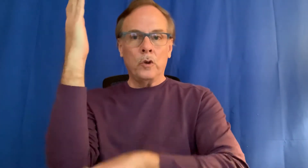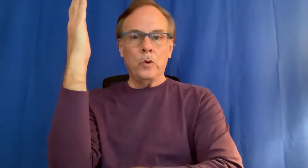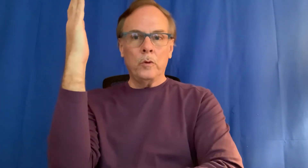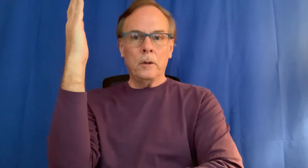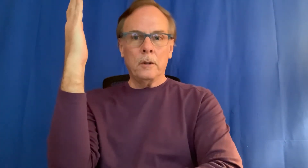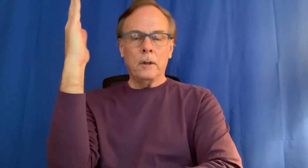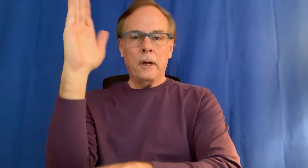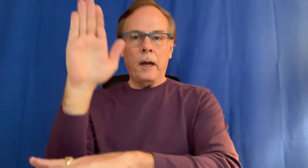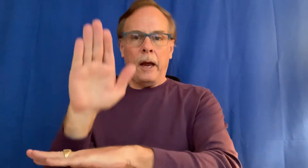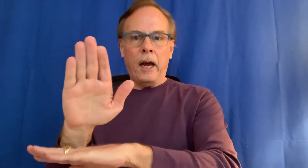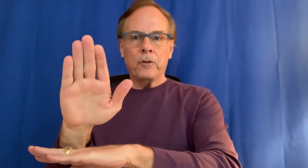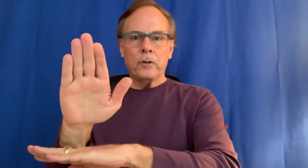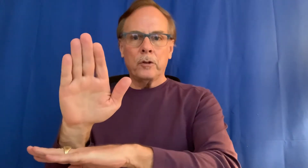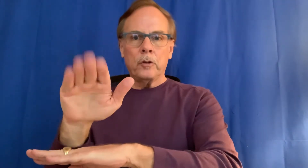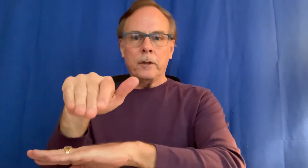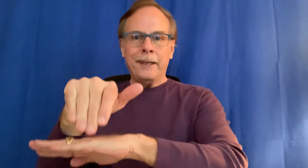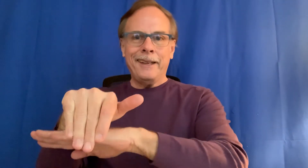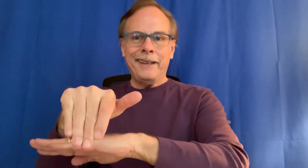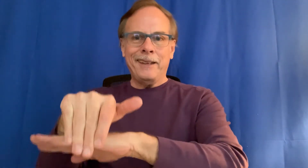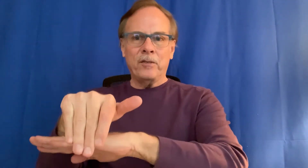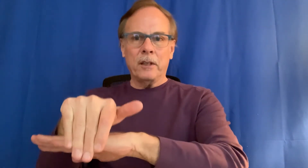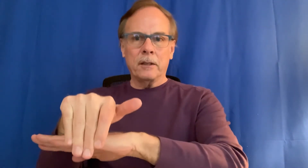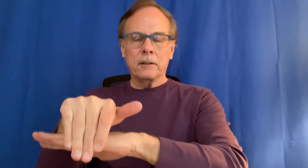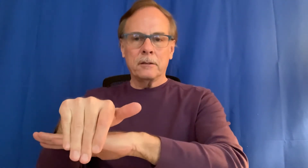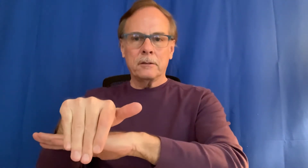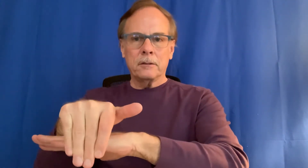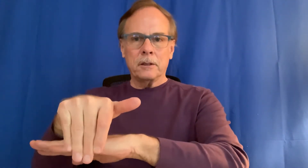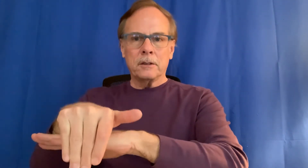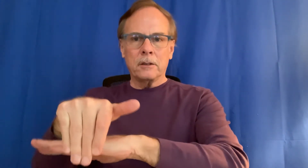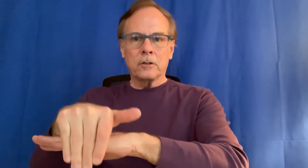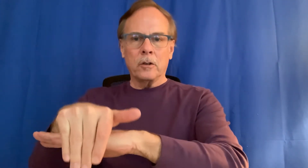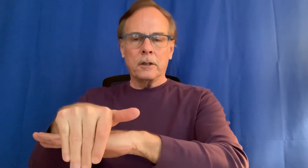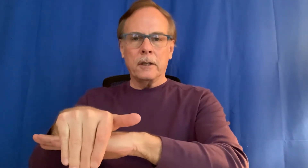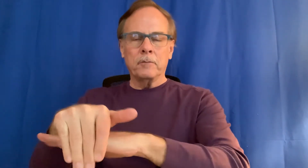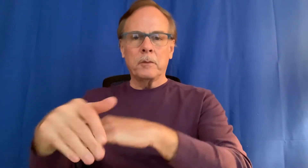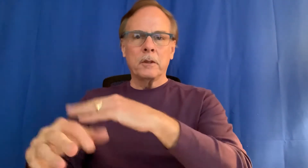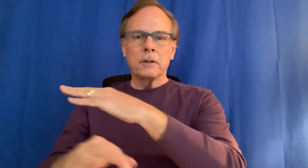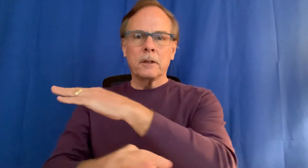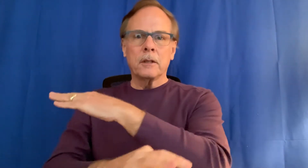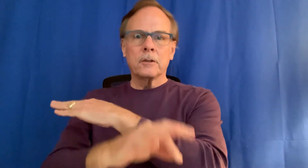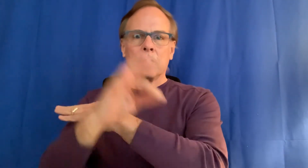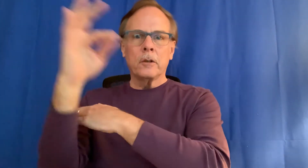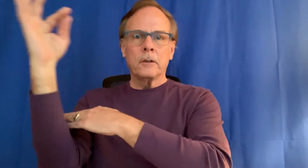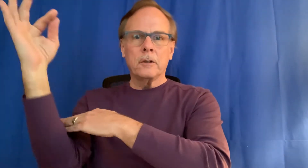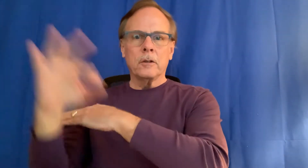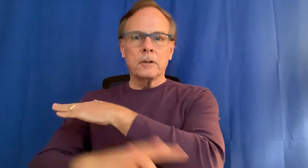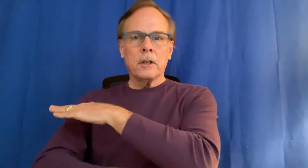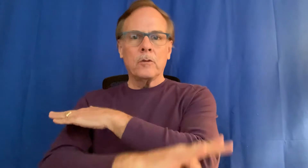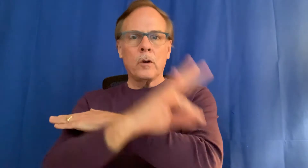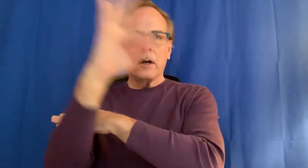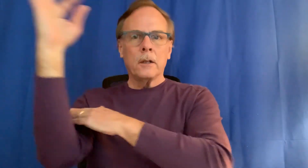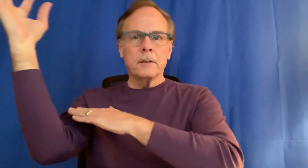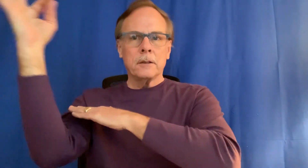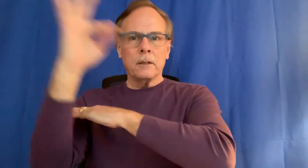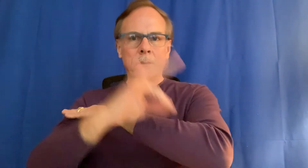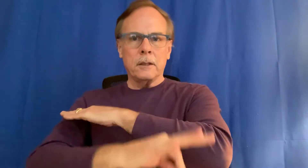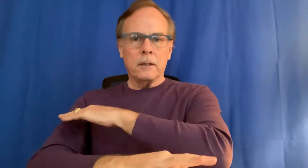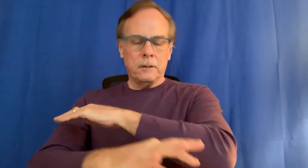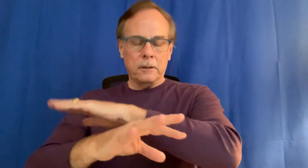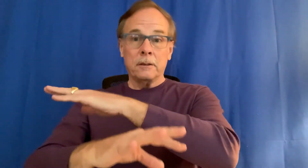noon, afternoon, evening. The sun's gone down. Remember, the sun is going, the sunrise, sunset. This is